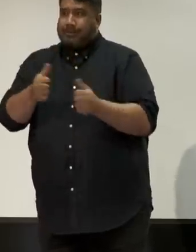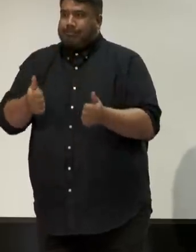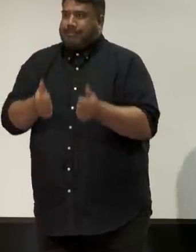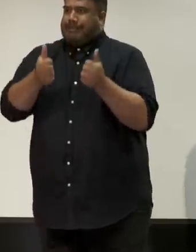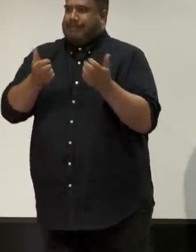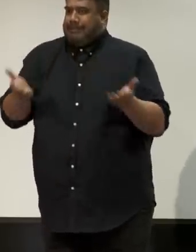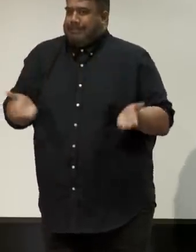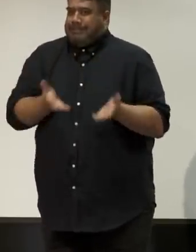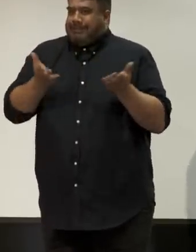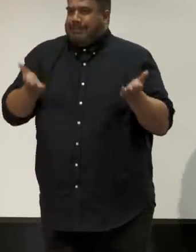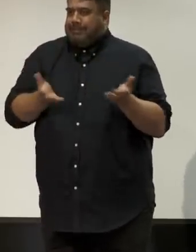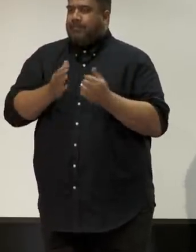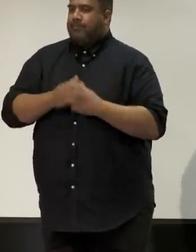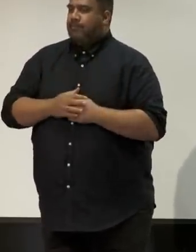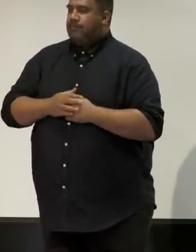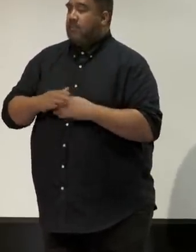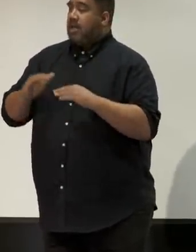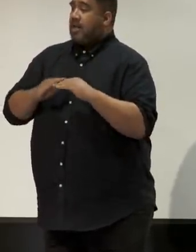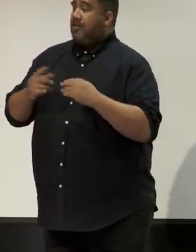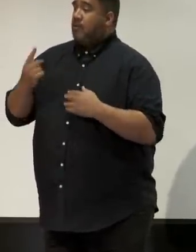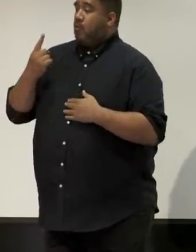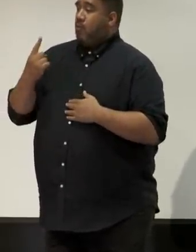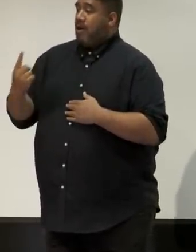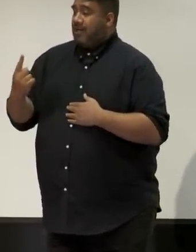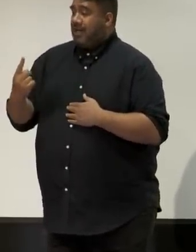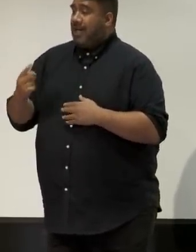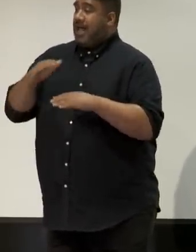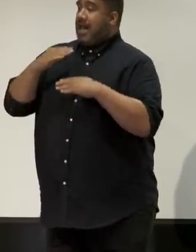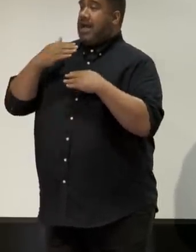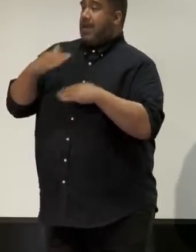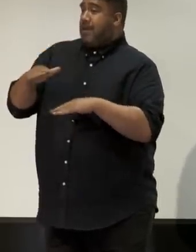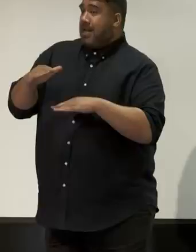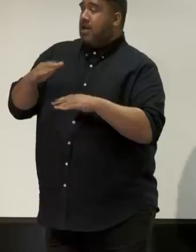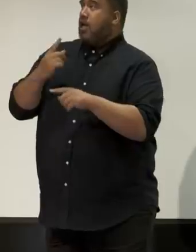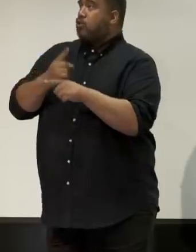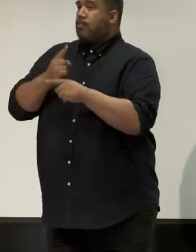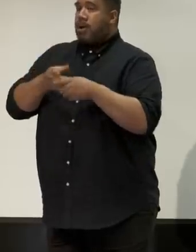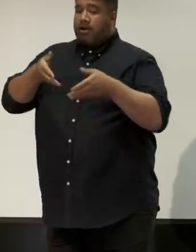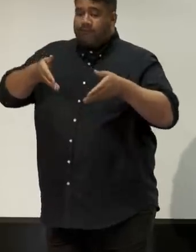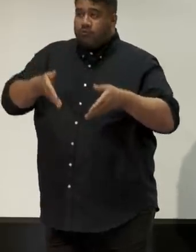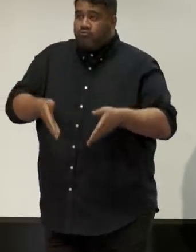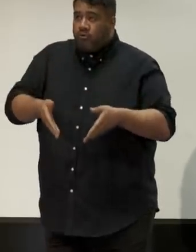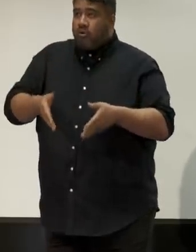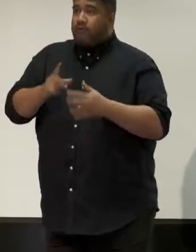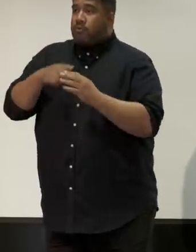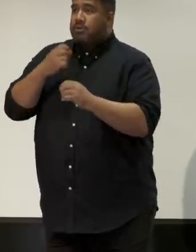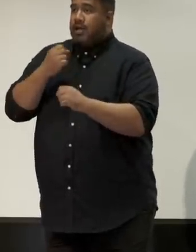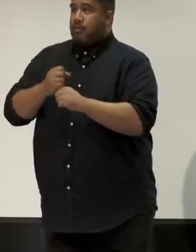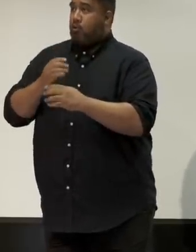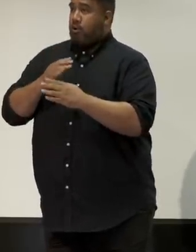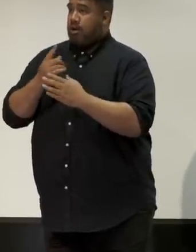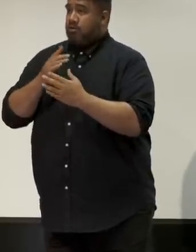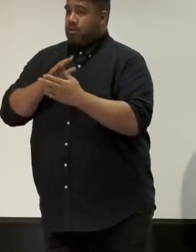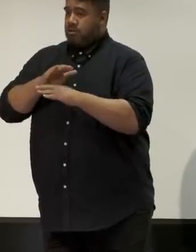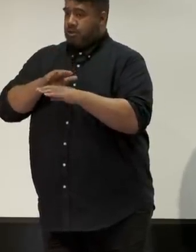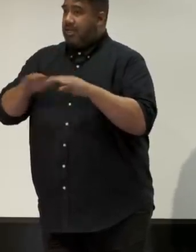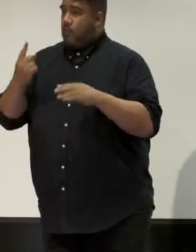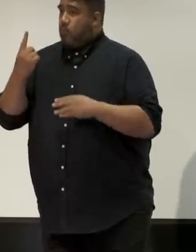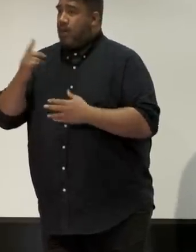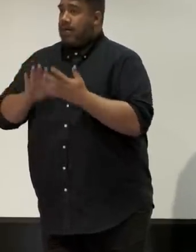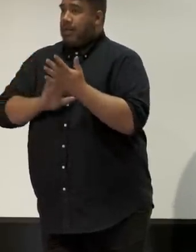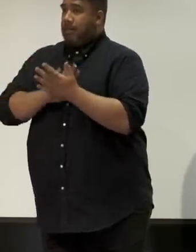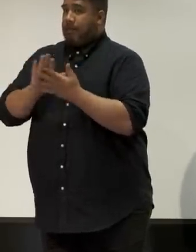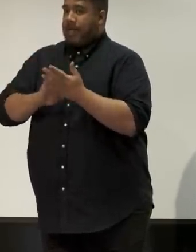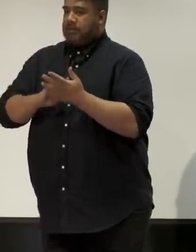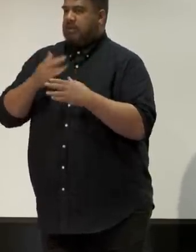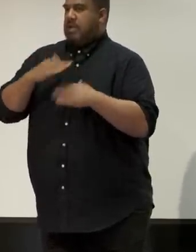level 1, there is no restriction then on the number of people who can attend tangihanga and funeral, or no requirement